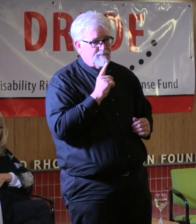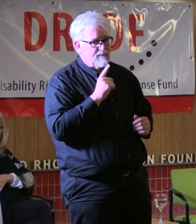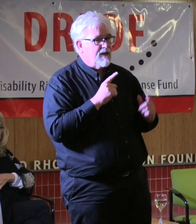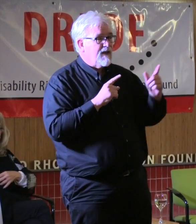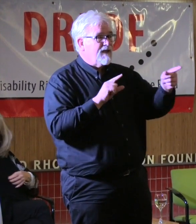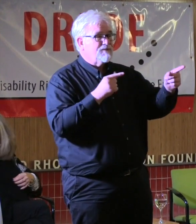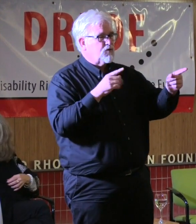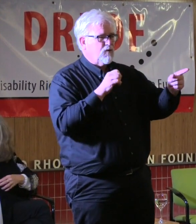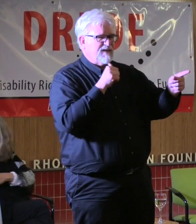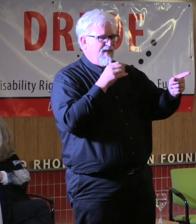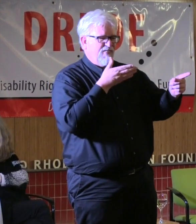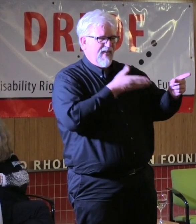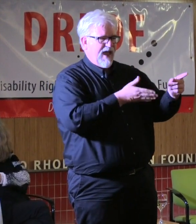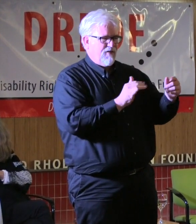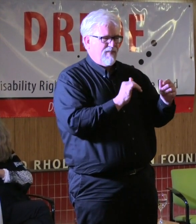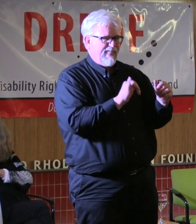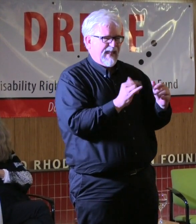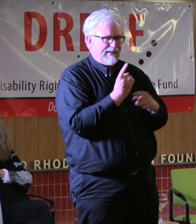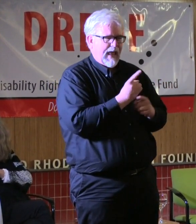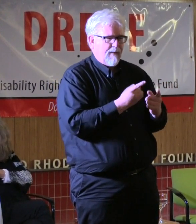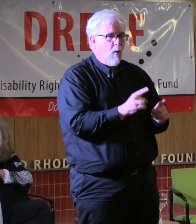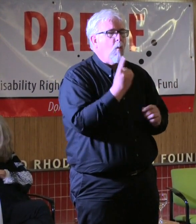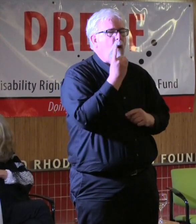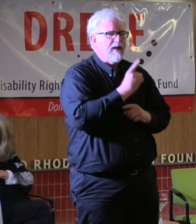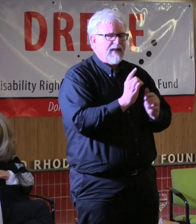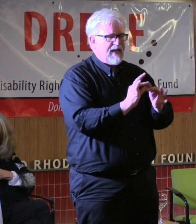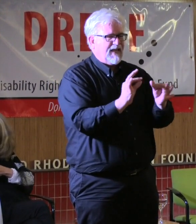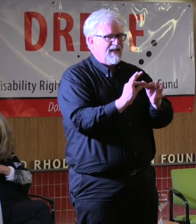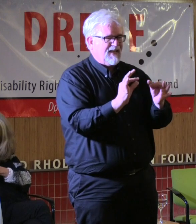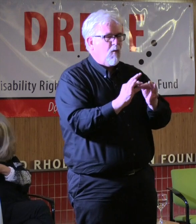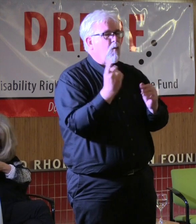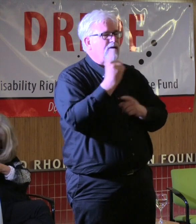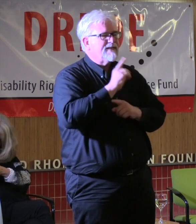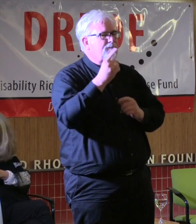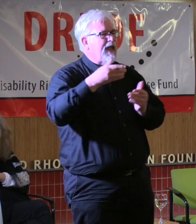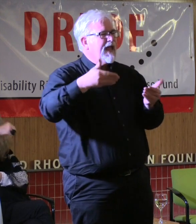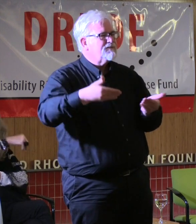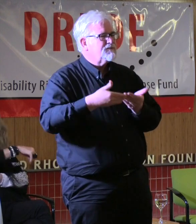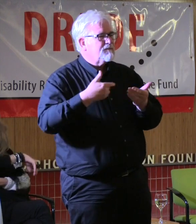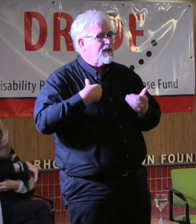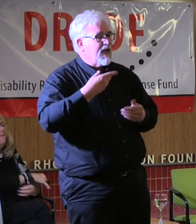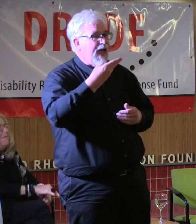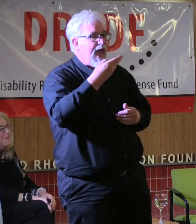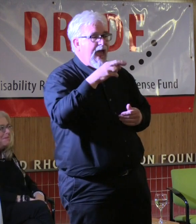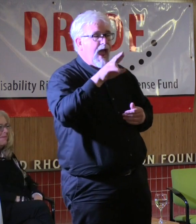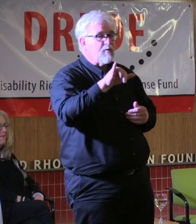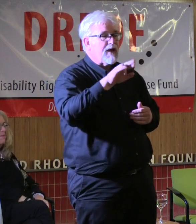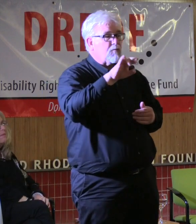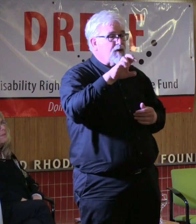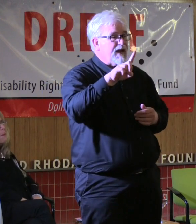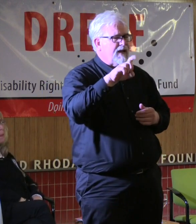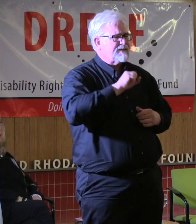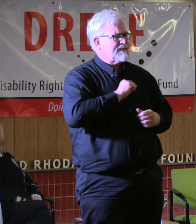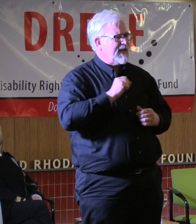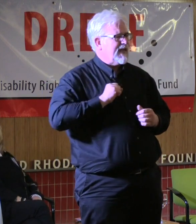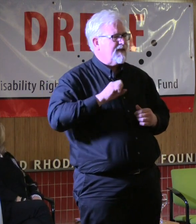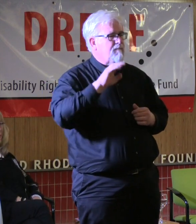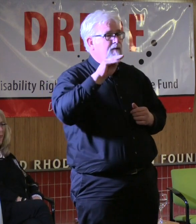George wasn't there this day, but one day I was being introduced by Harry Reid, who is our Senate Majority